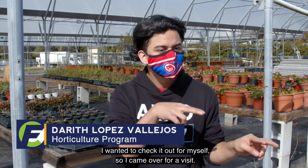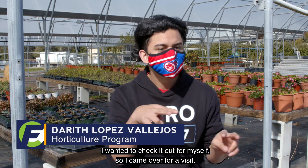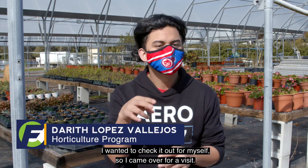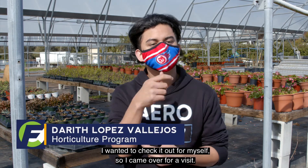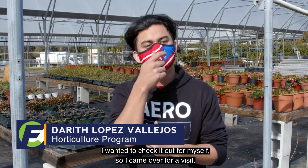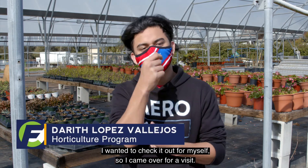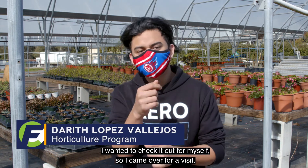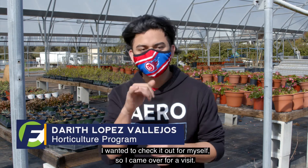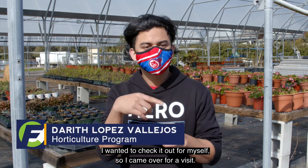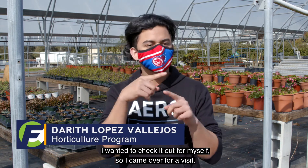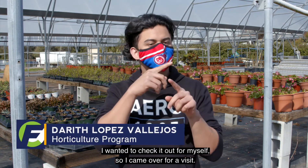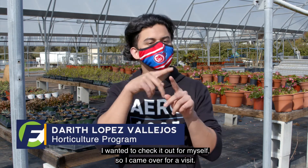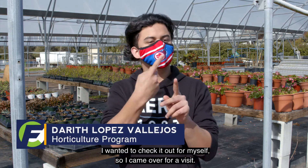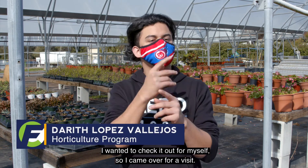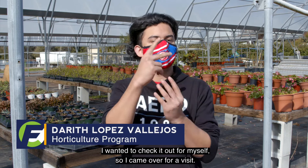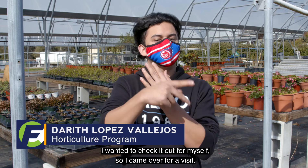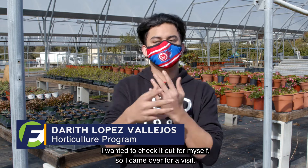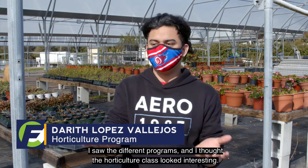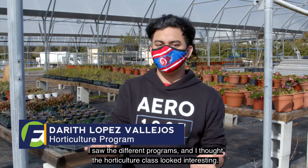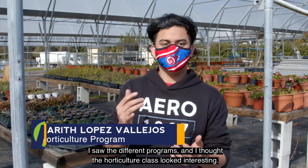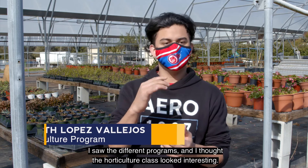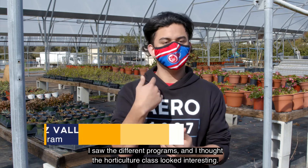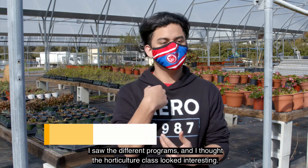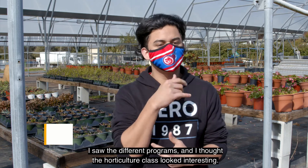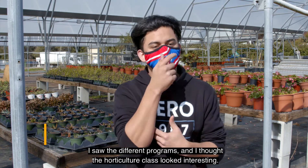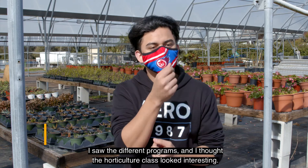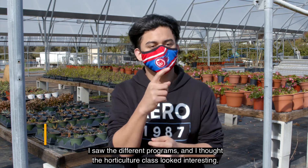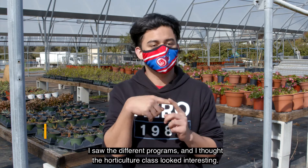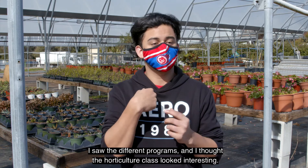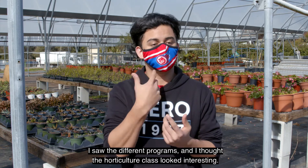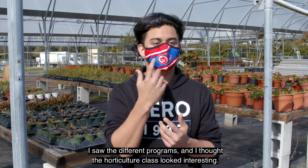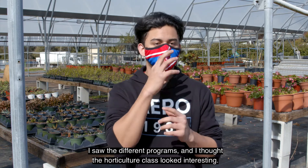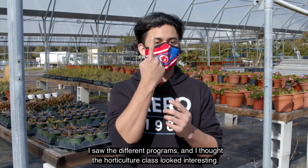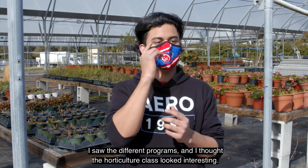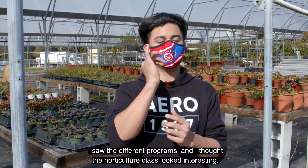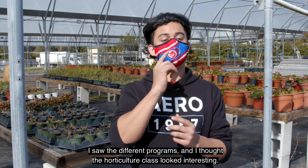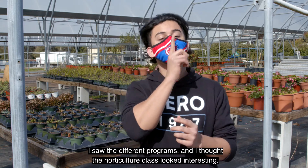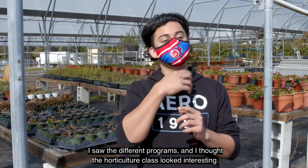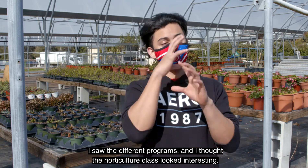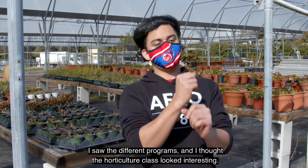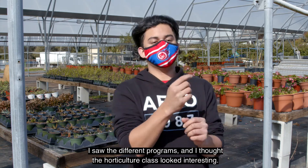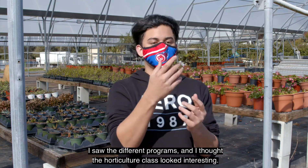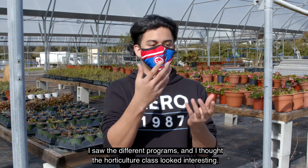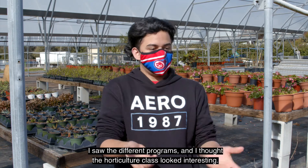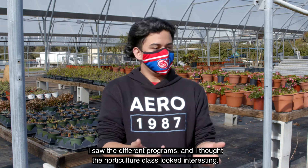I wanted to check it out for myself, so I came over for a visit, saw the different programs, and I thought the horticulture class looked interesting.